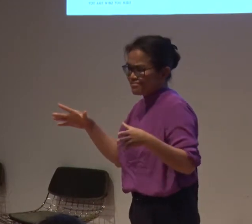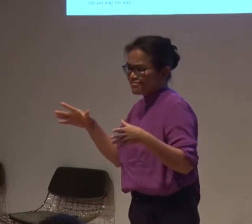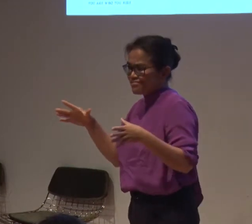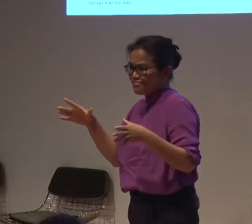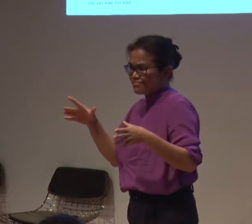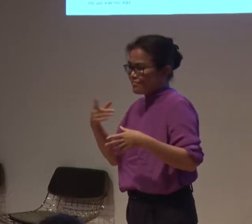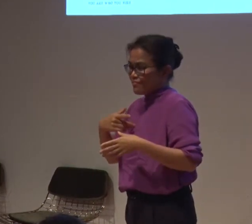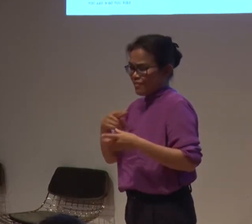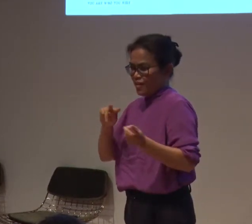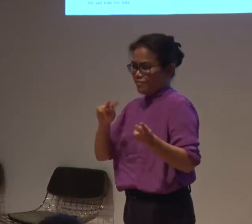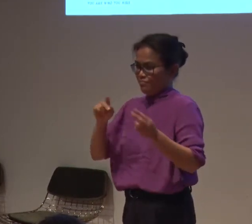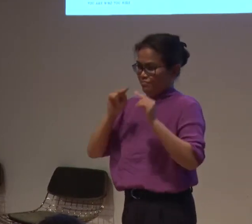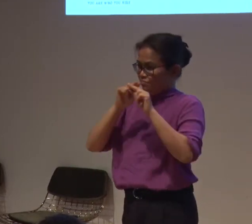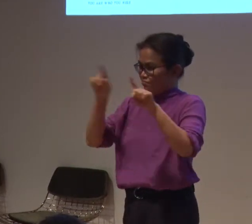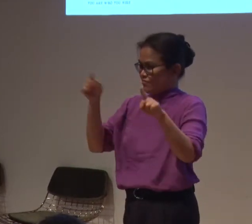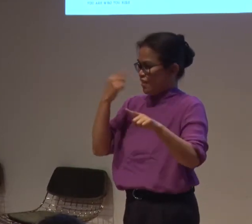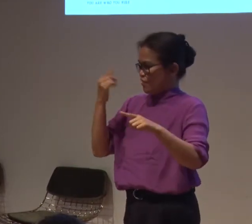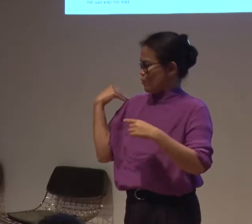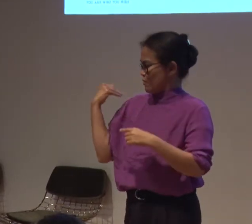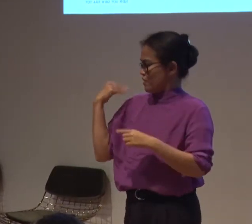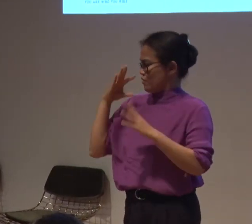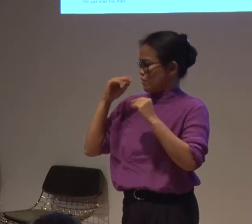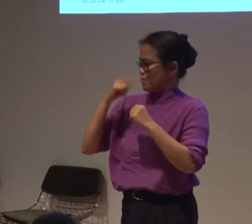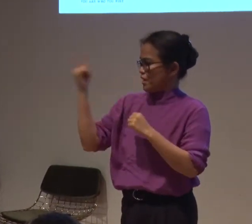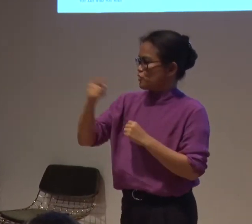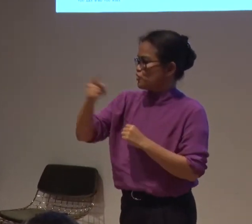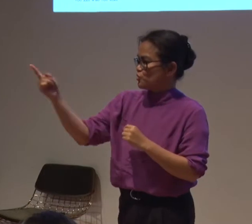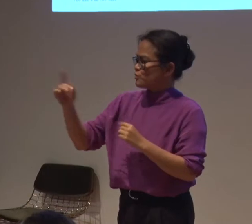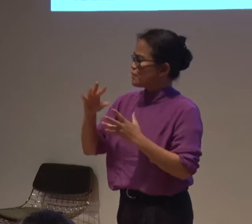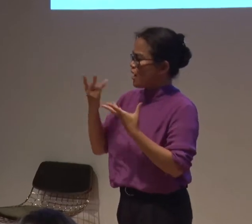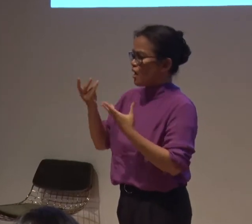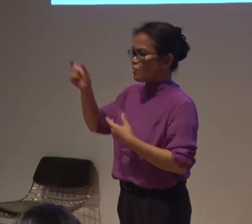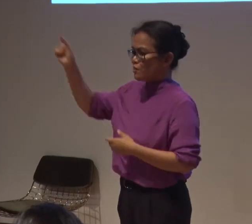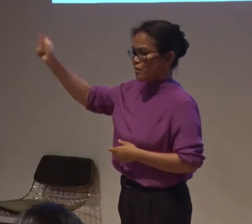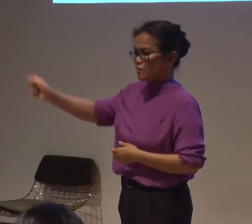well, I just